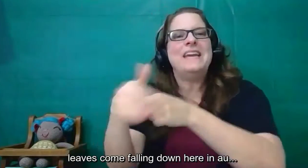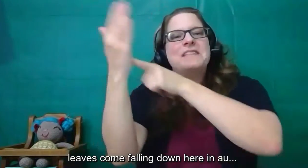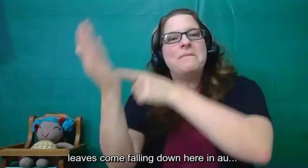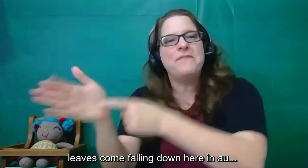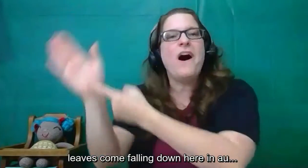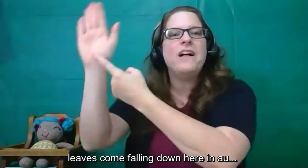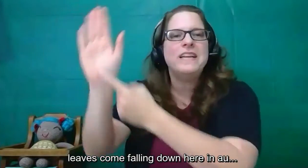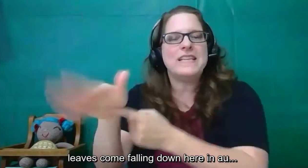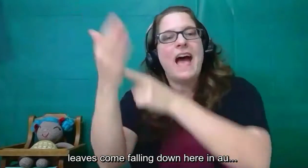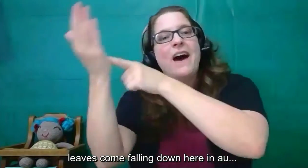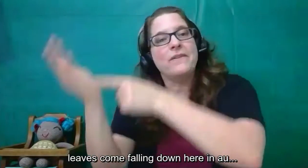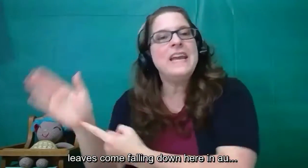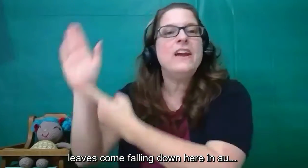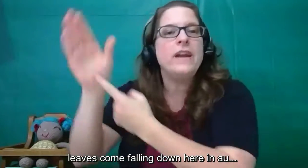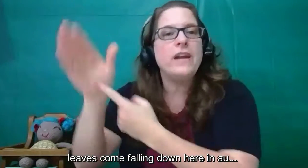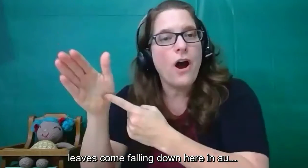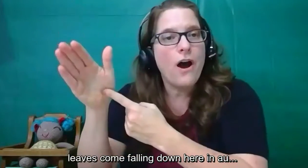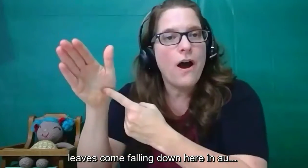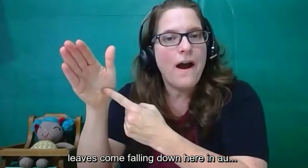leaves come falling down here in autumn